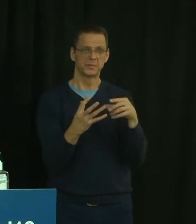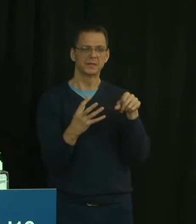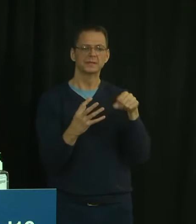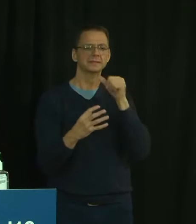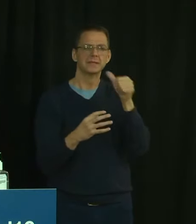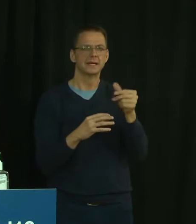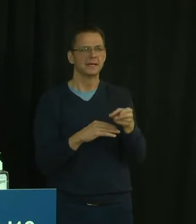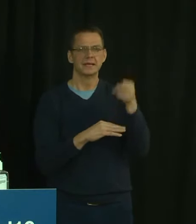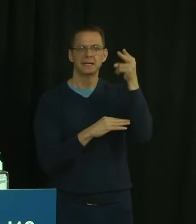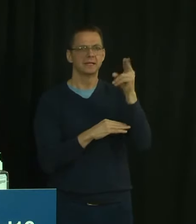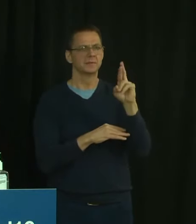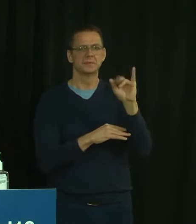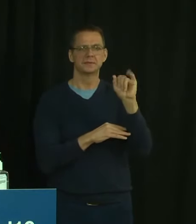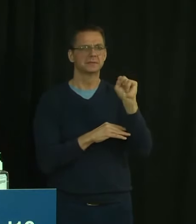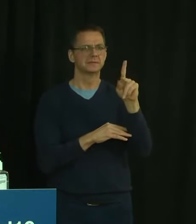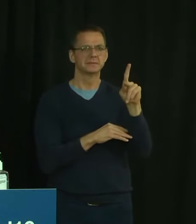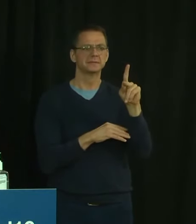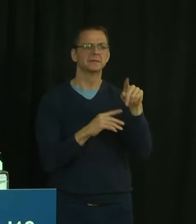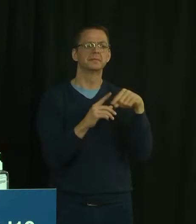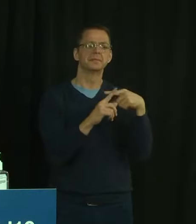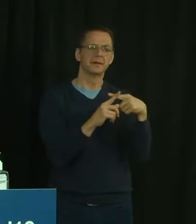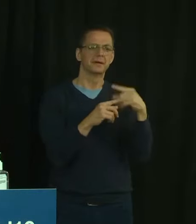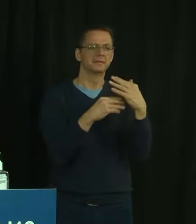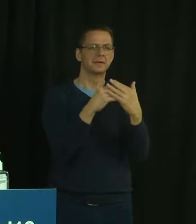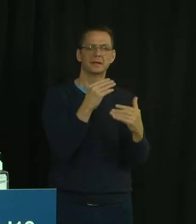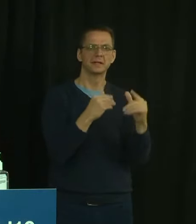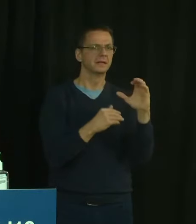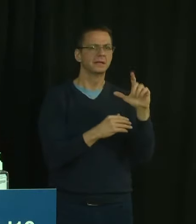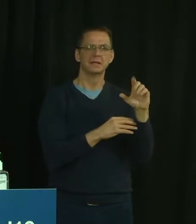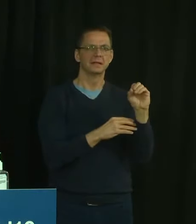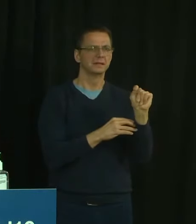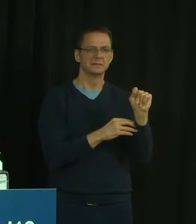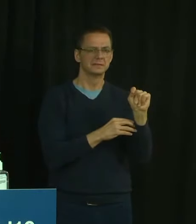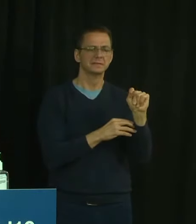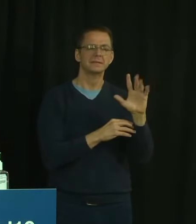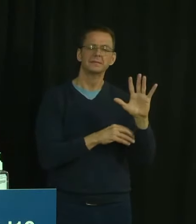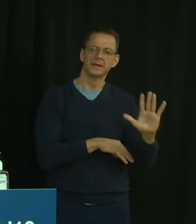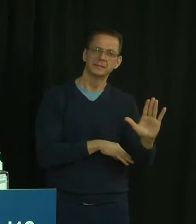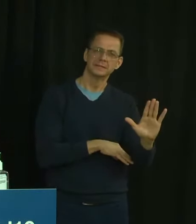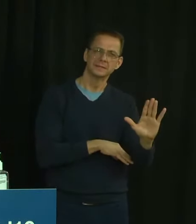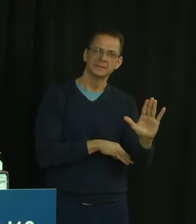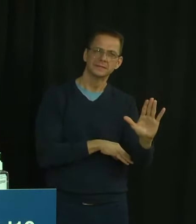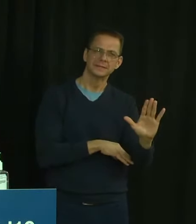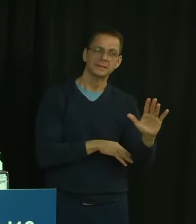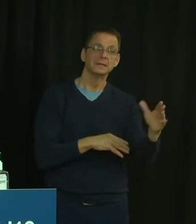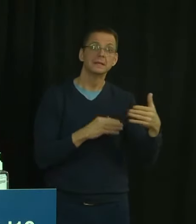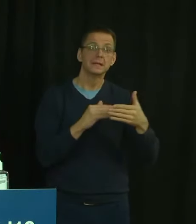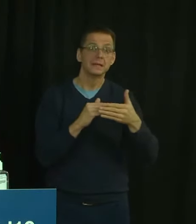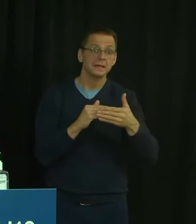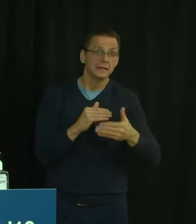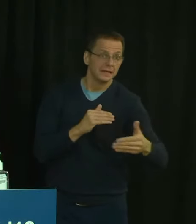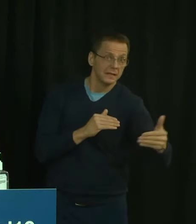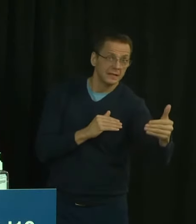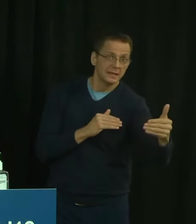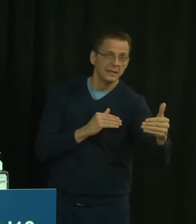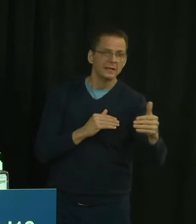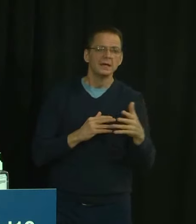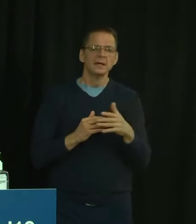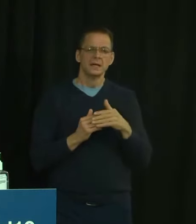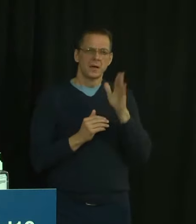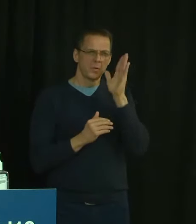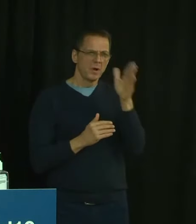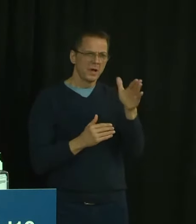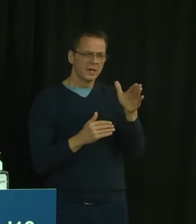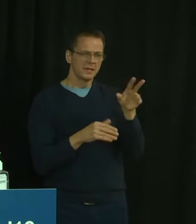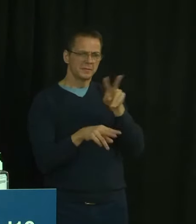detailed informed consent if we are able to offer to this group again. What we have done is we have communicated to clinicians across